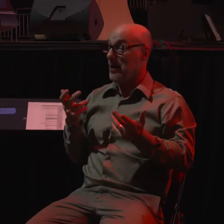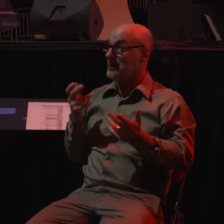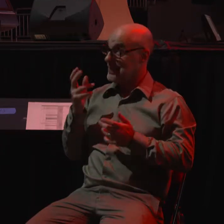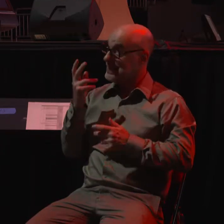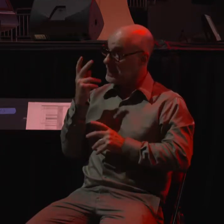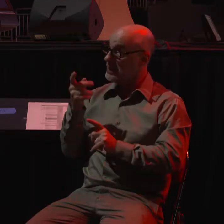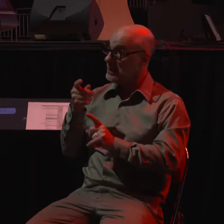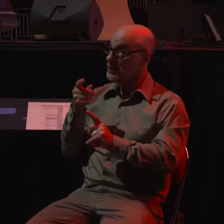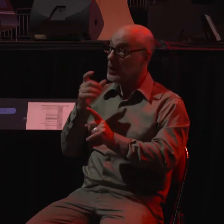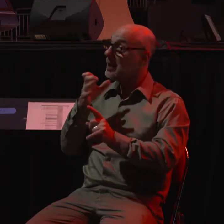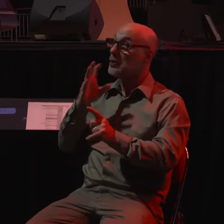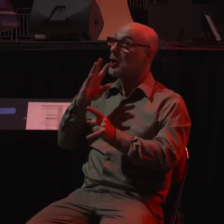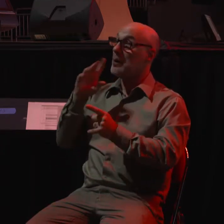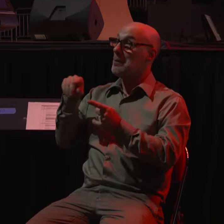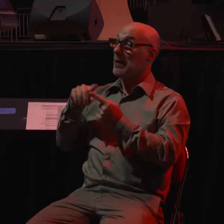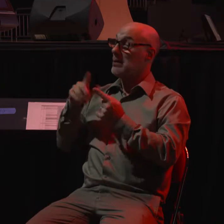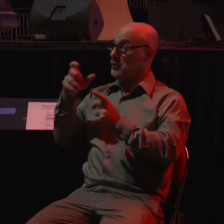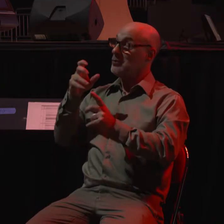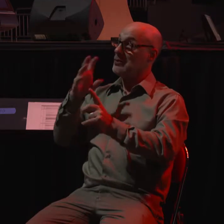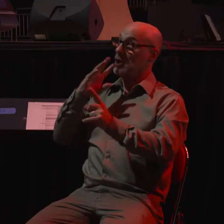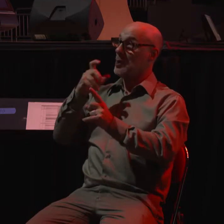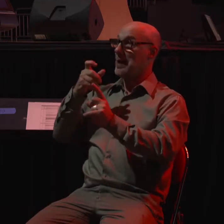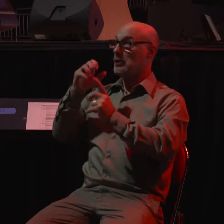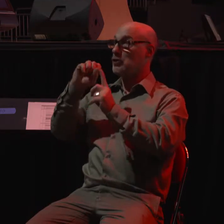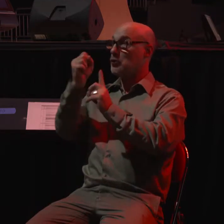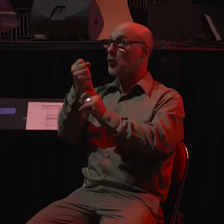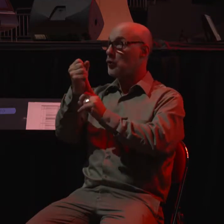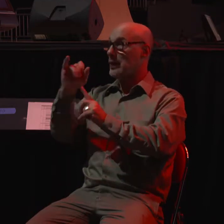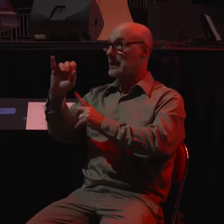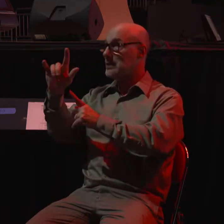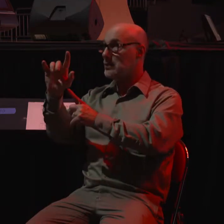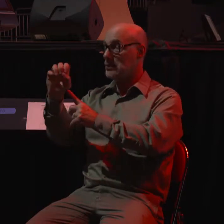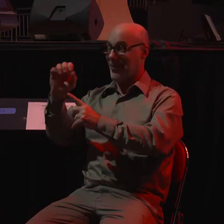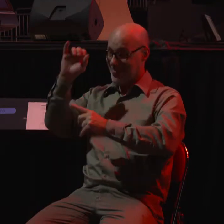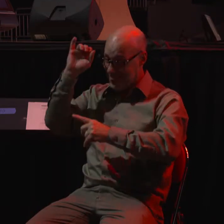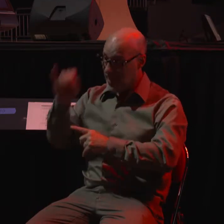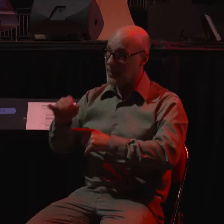gospel issues, okay? And because